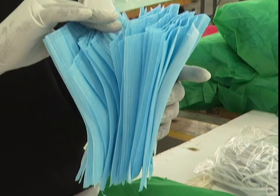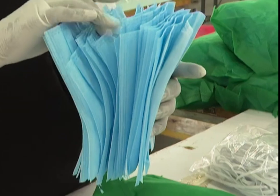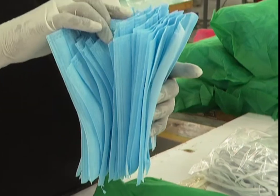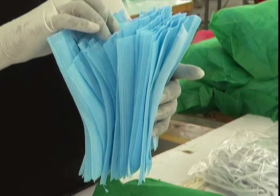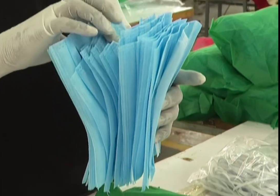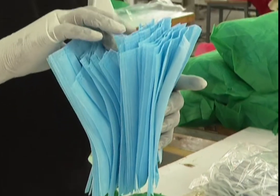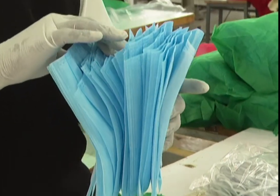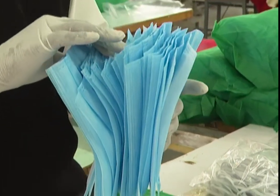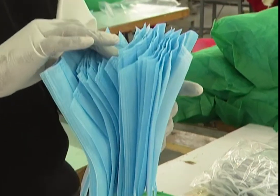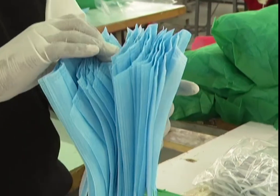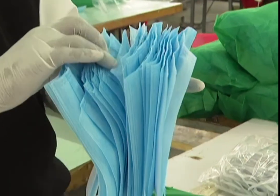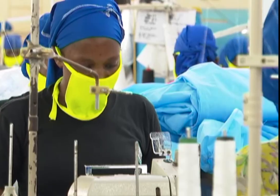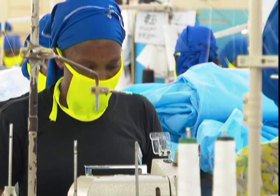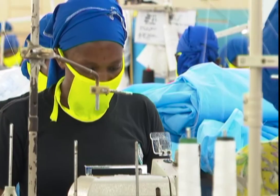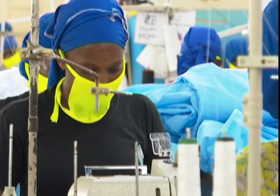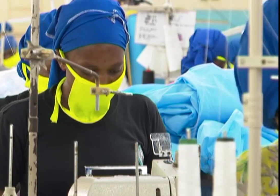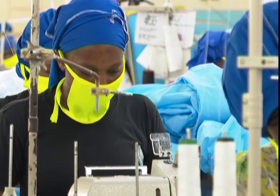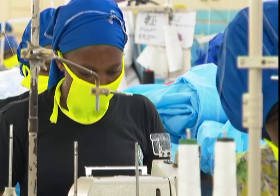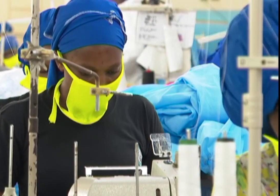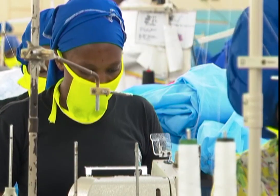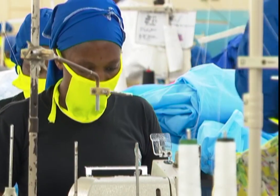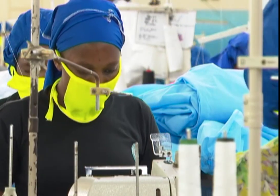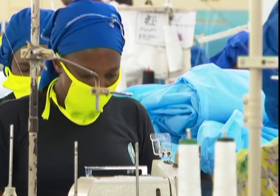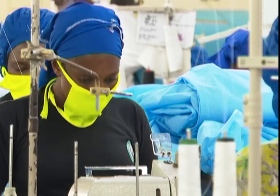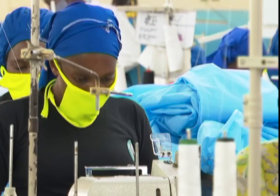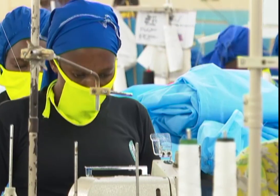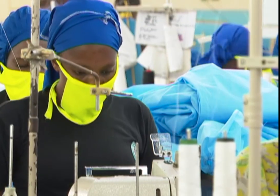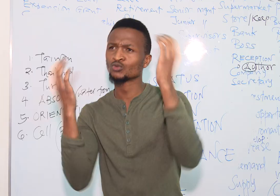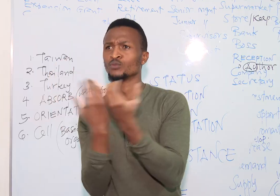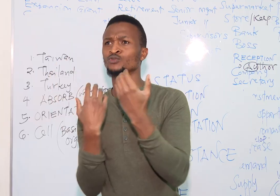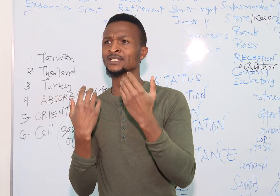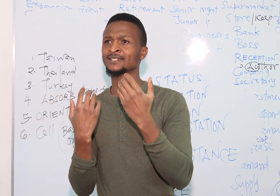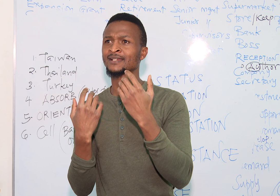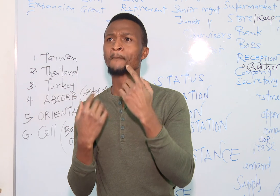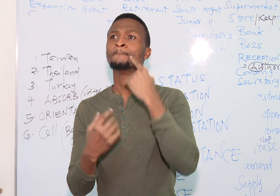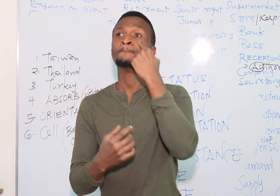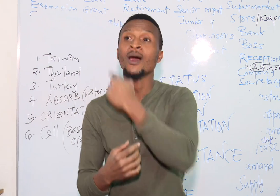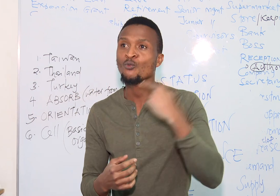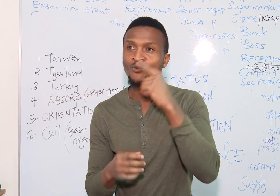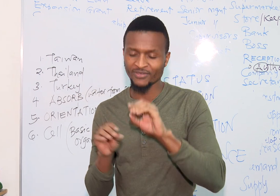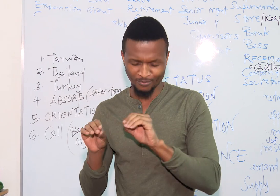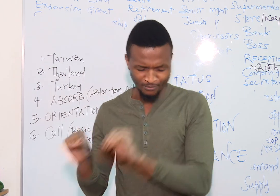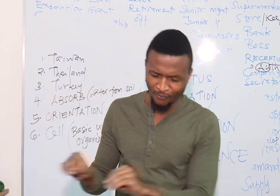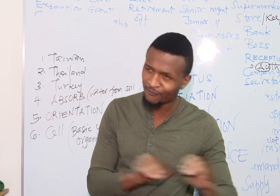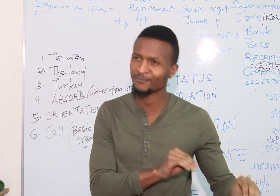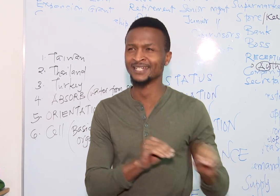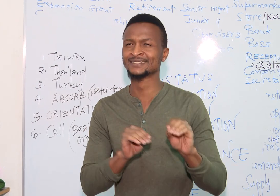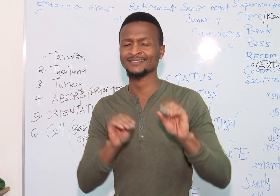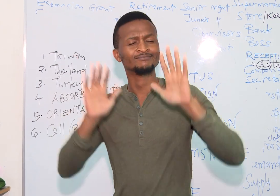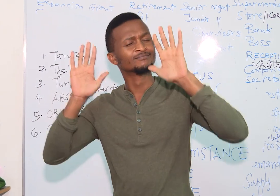inhibited by the regular face masks which cover the mouth. Disordinarily, in the deaf community, there is a